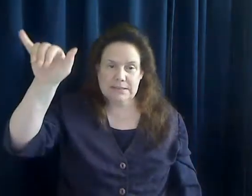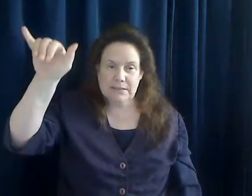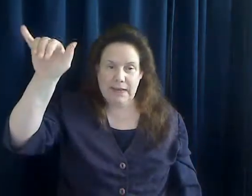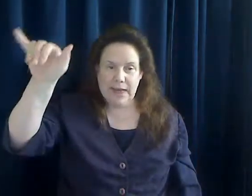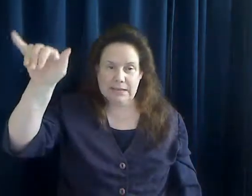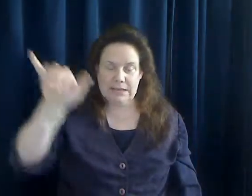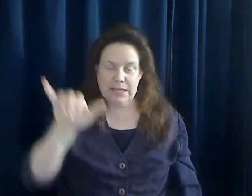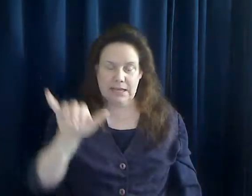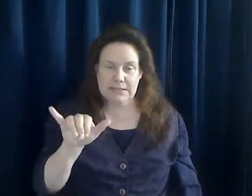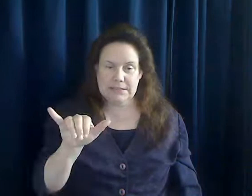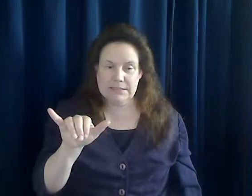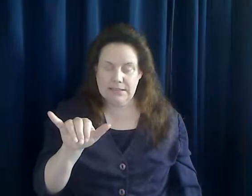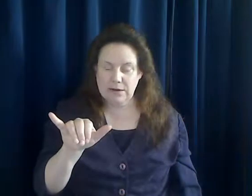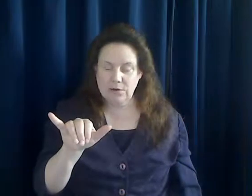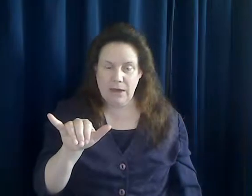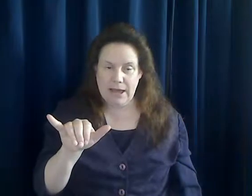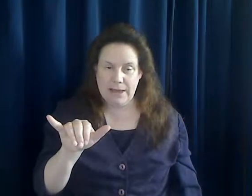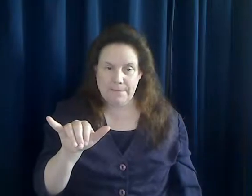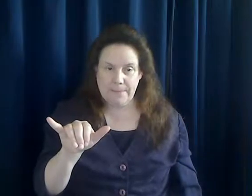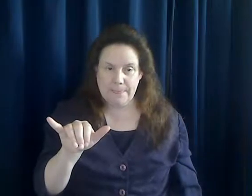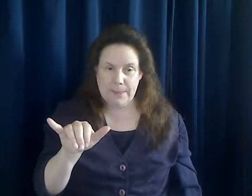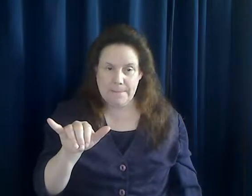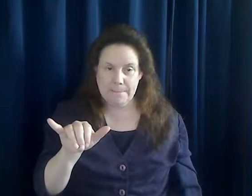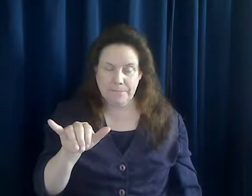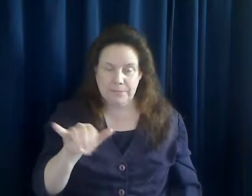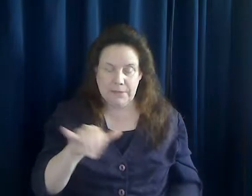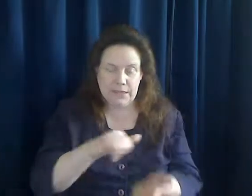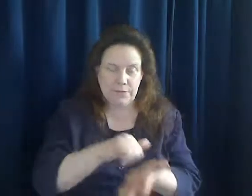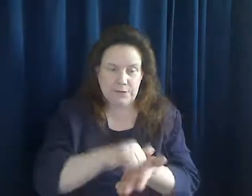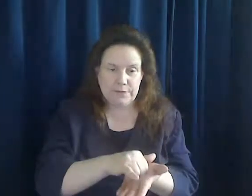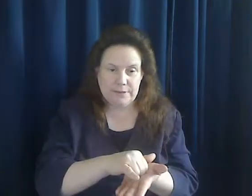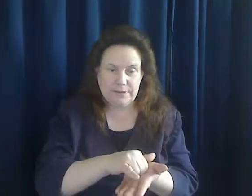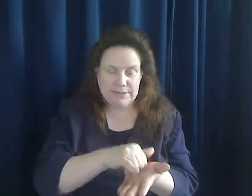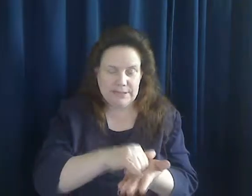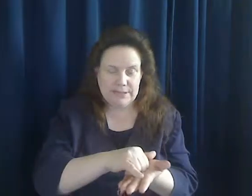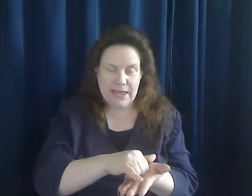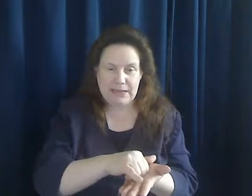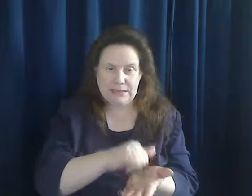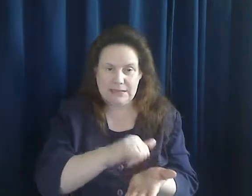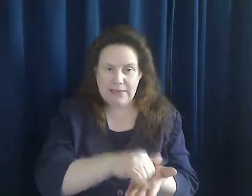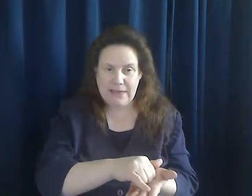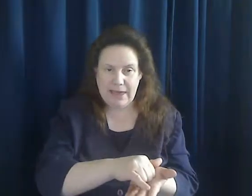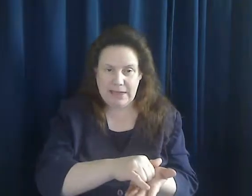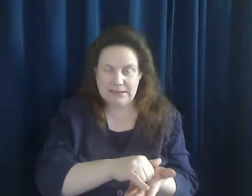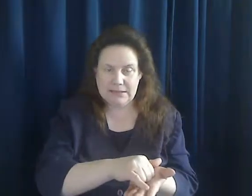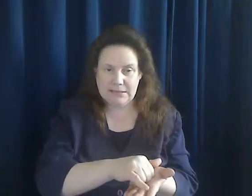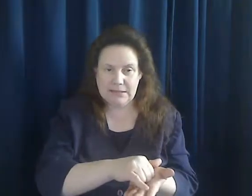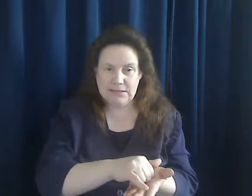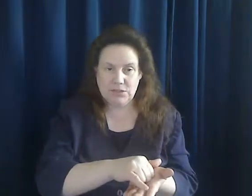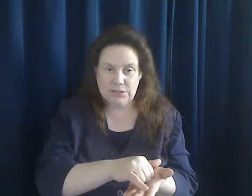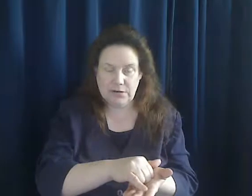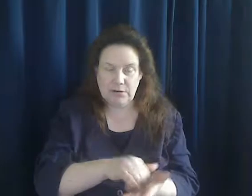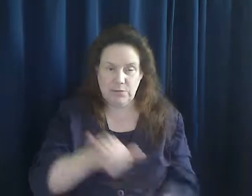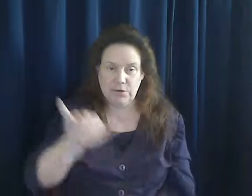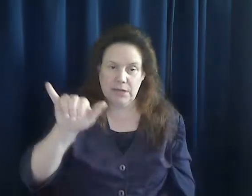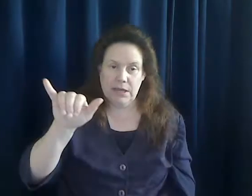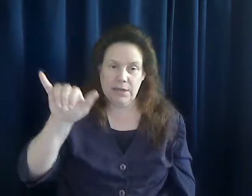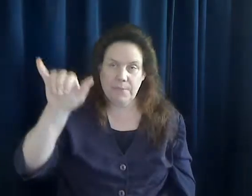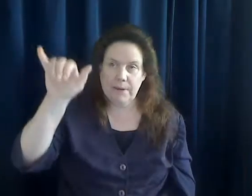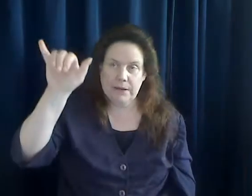is that? And it's the letter Y. If we do this in the hand, it's that as a generic word, but